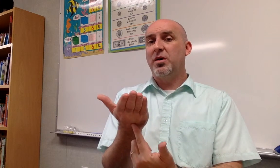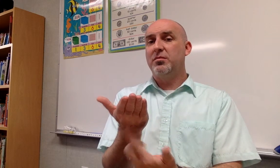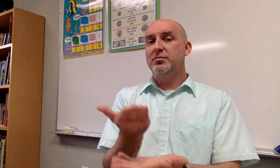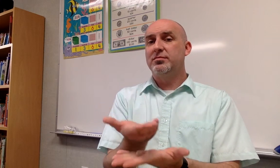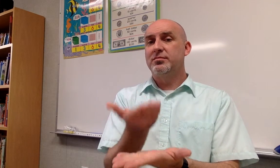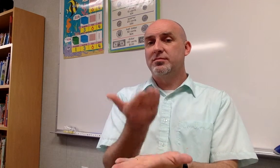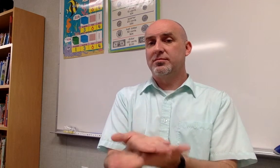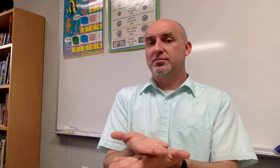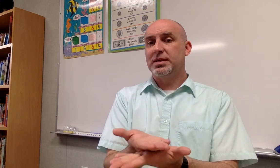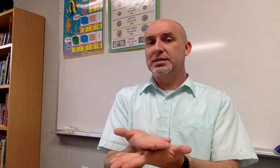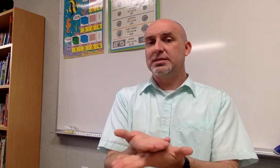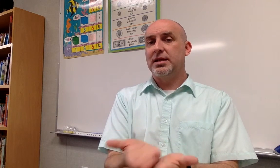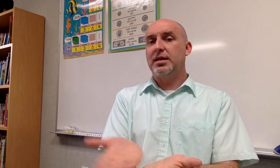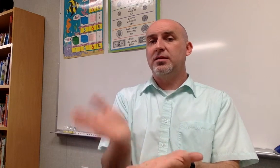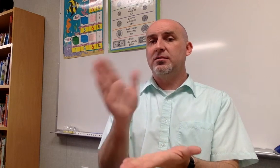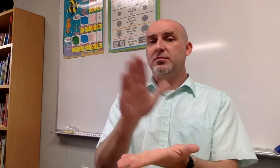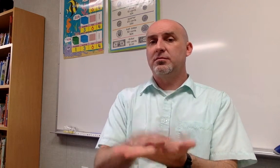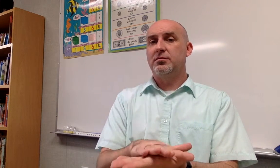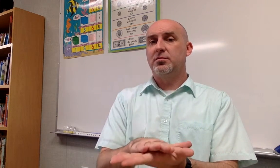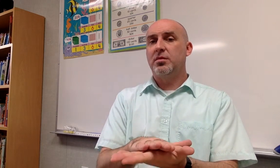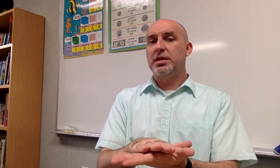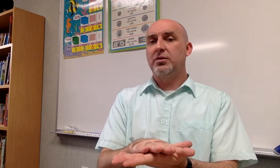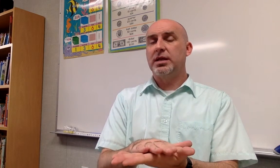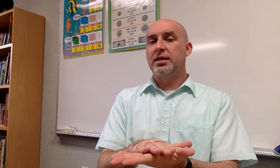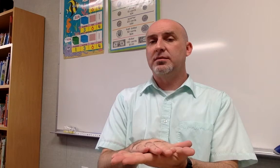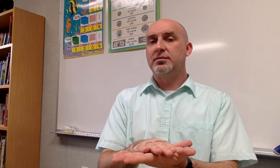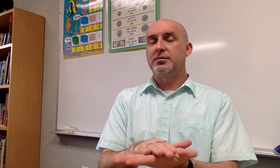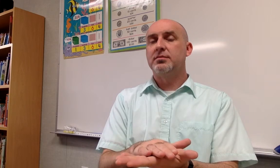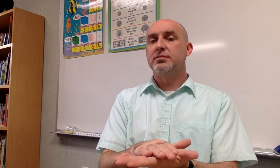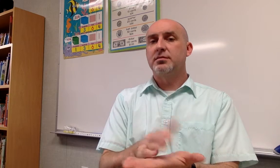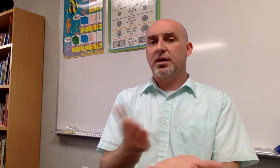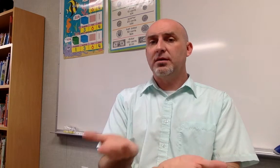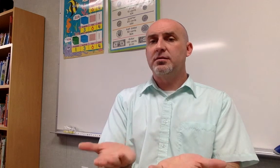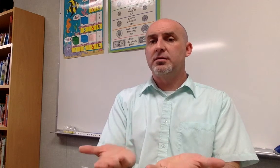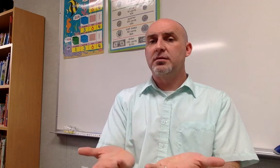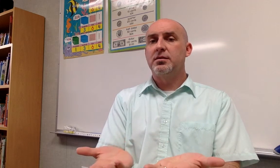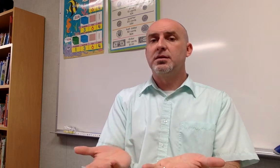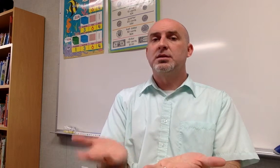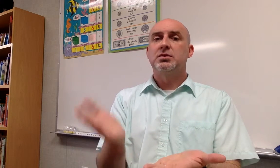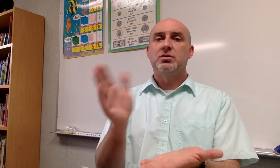palm hits, and then palm down again. Okay?